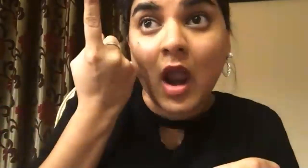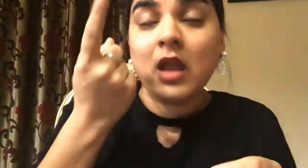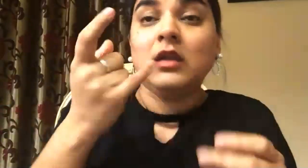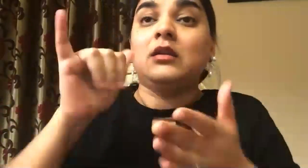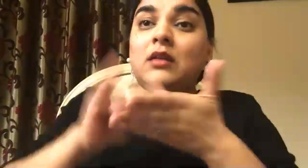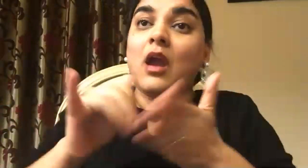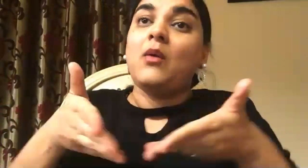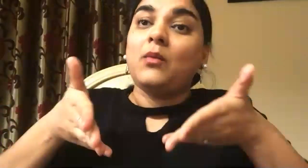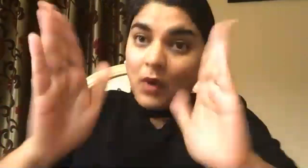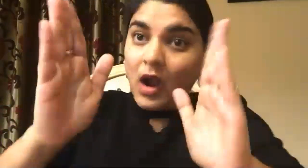equality. And